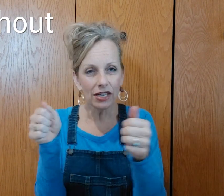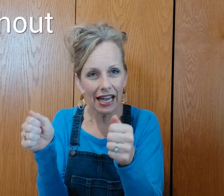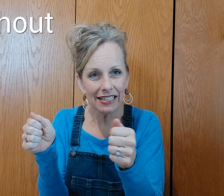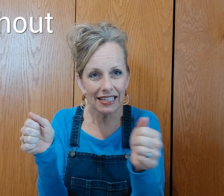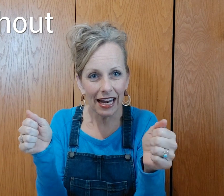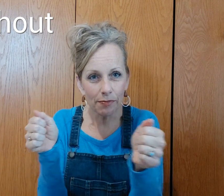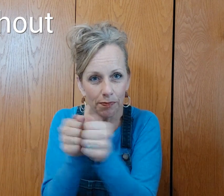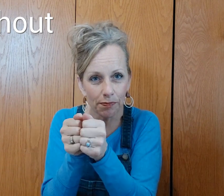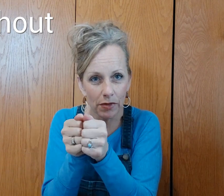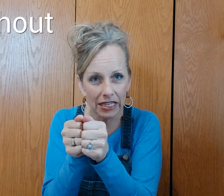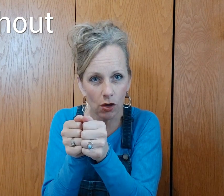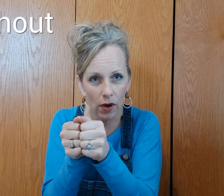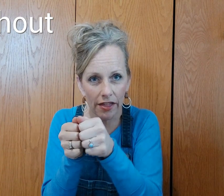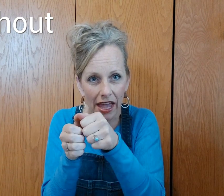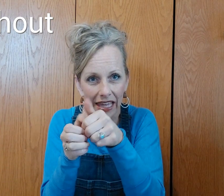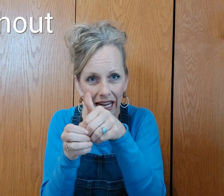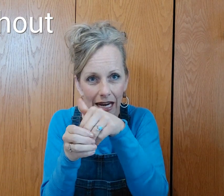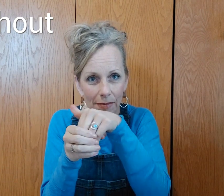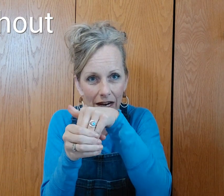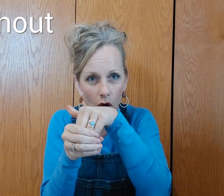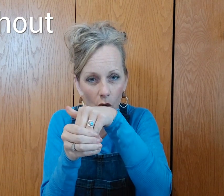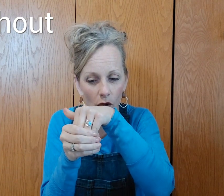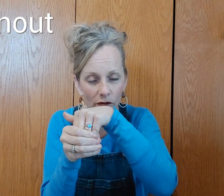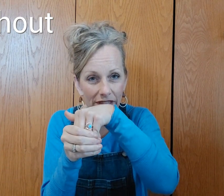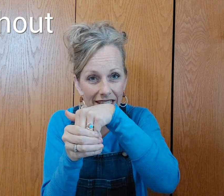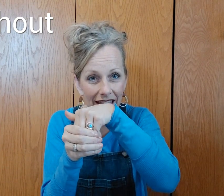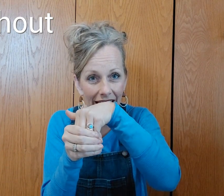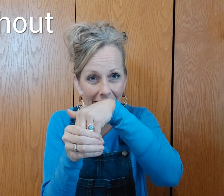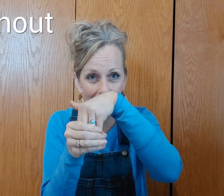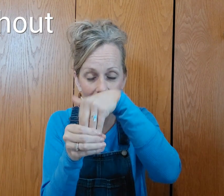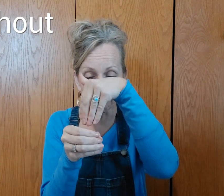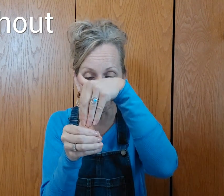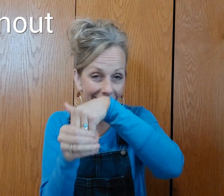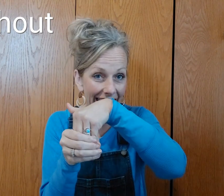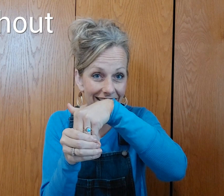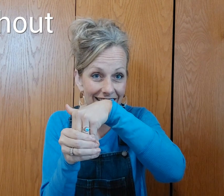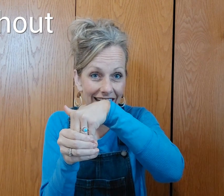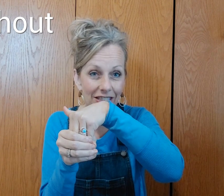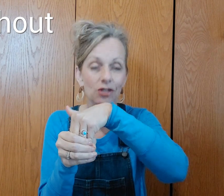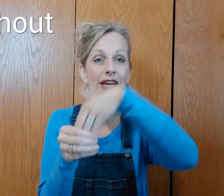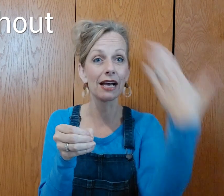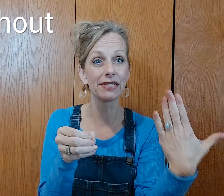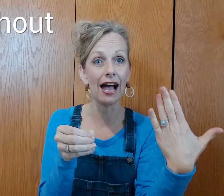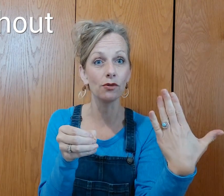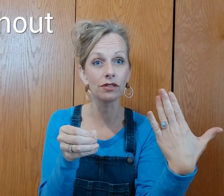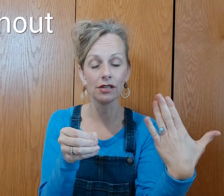kind of see that I did the with, and then I kind of made a hole for this hand to slide into, and it comes out.